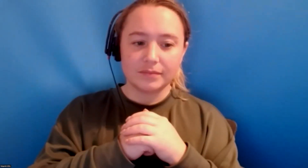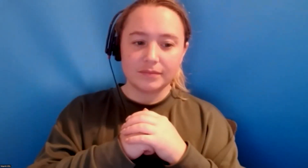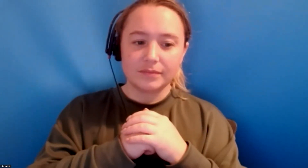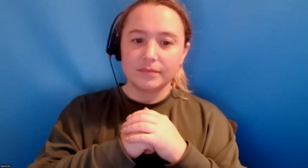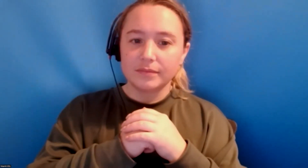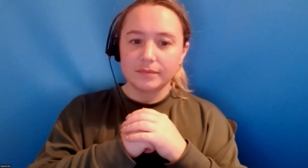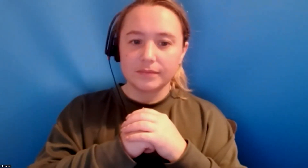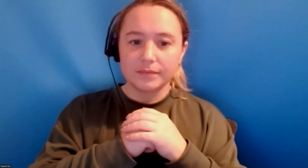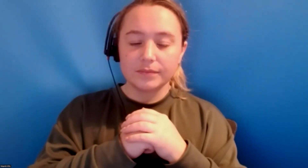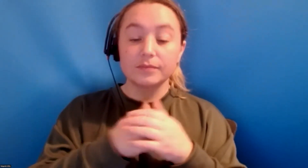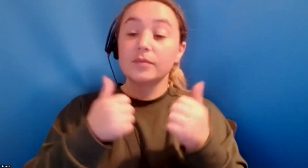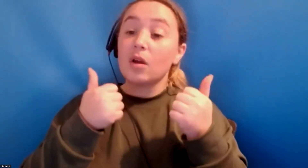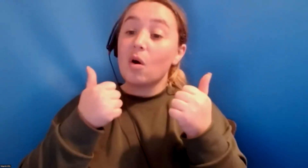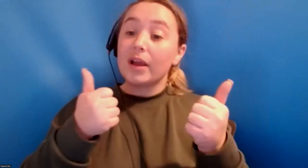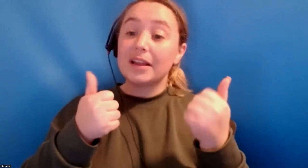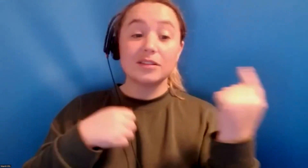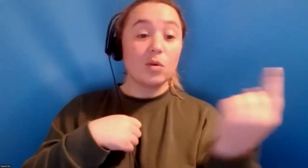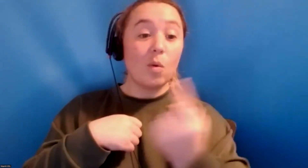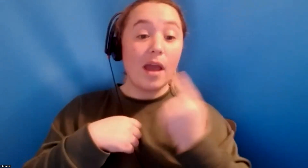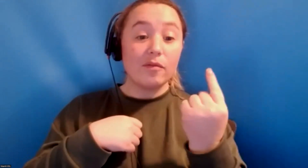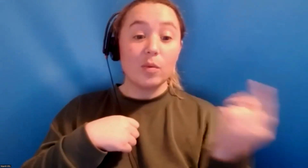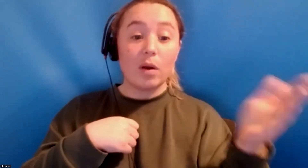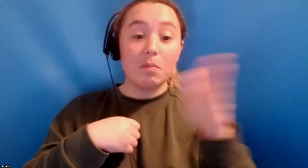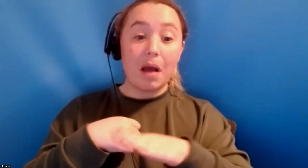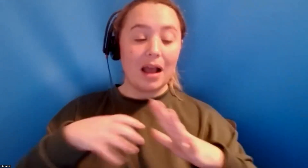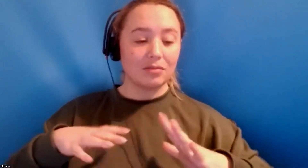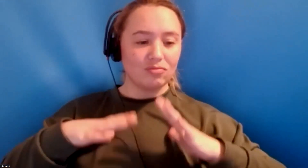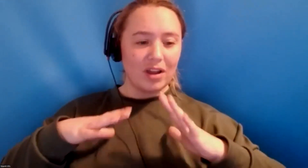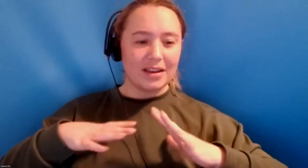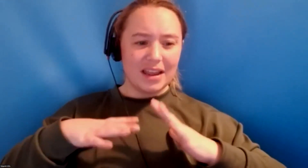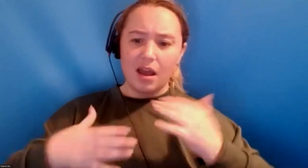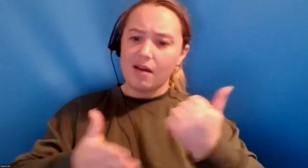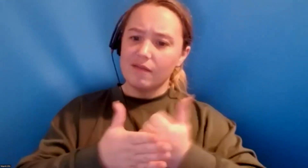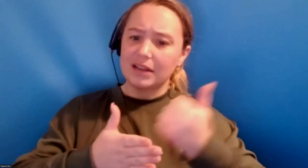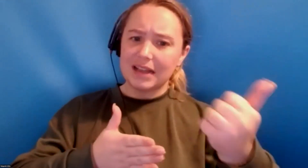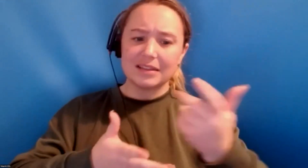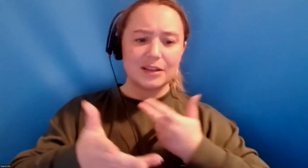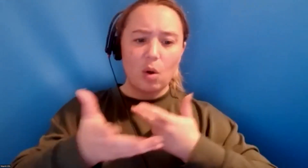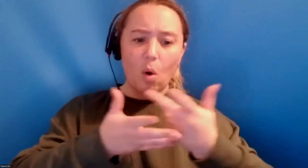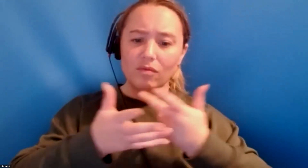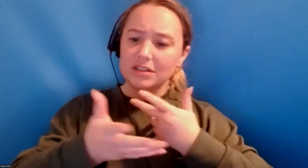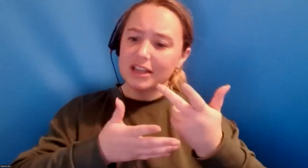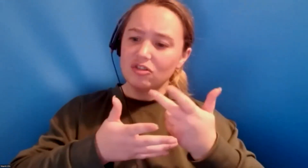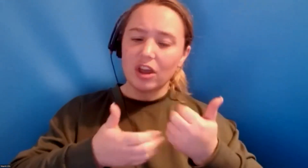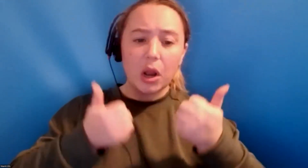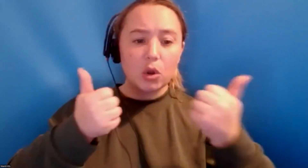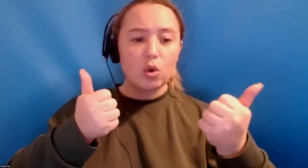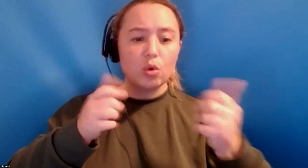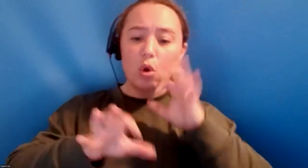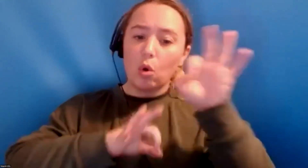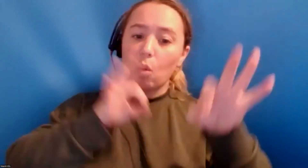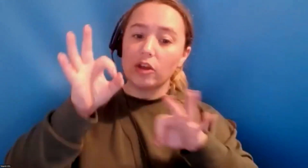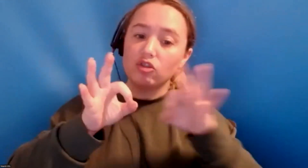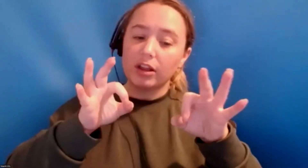Okay. So we've all come back together, and that was really fantastic conversations, and I can see loads of great questions in the chat coming through